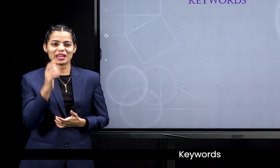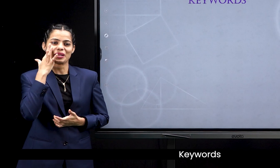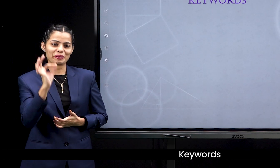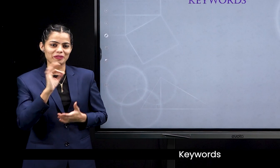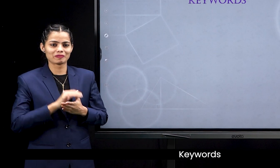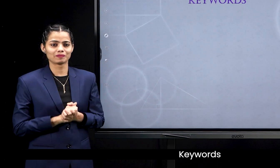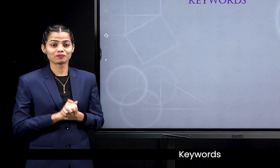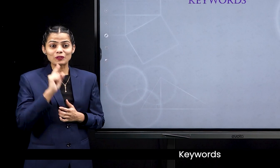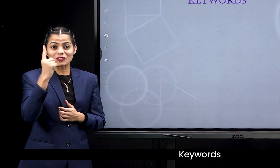Keywords: